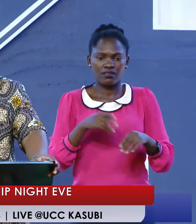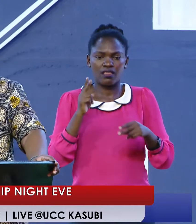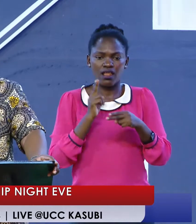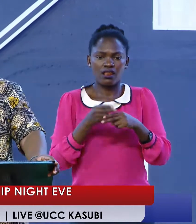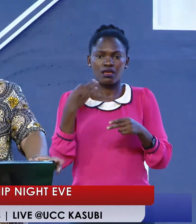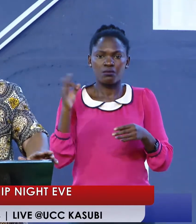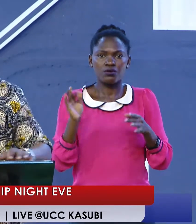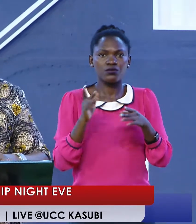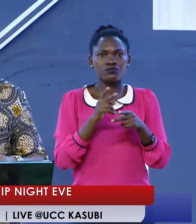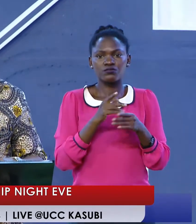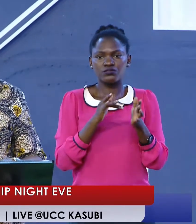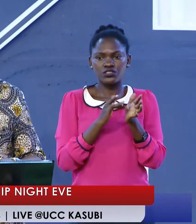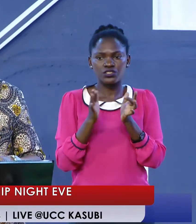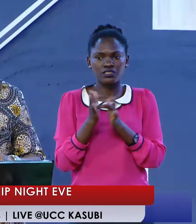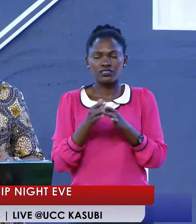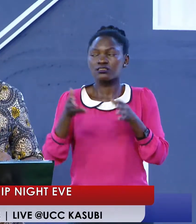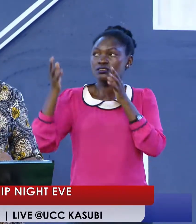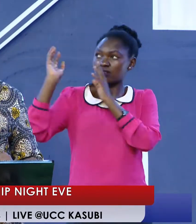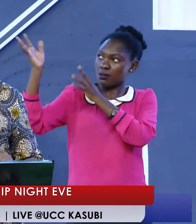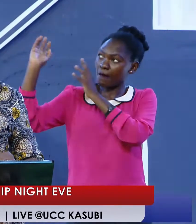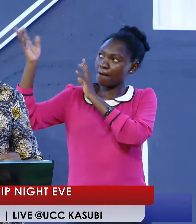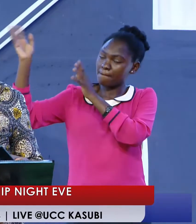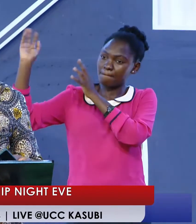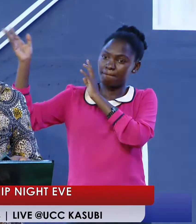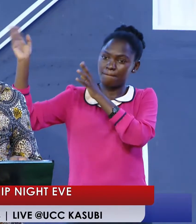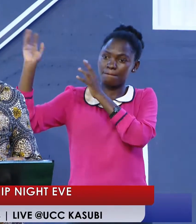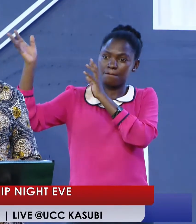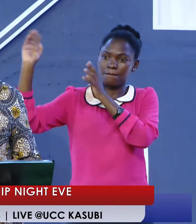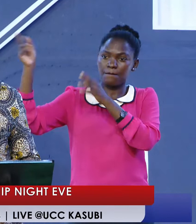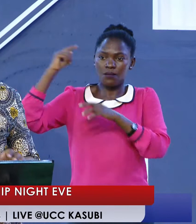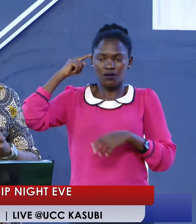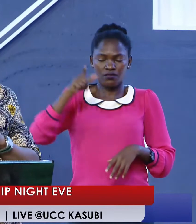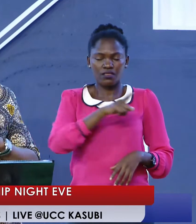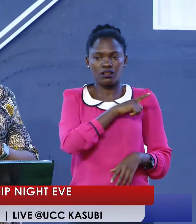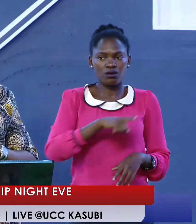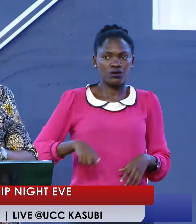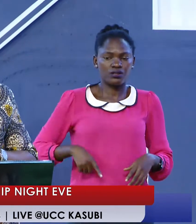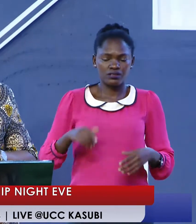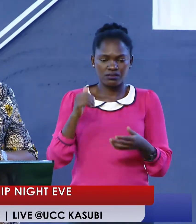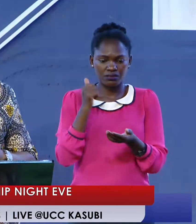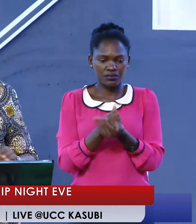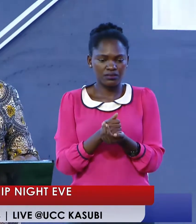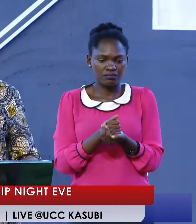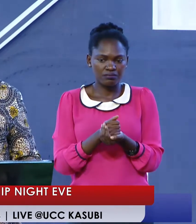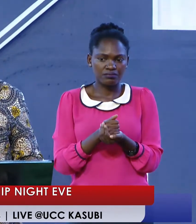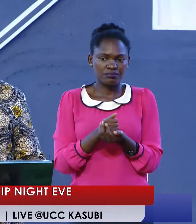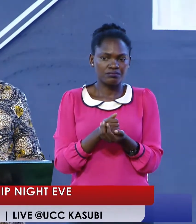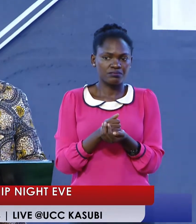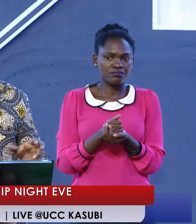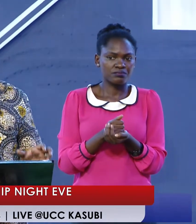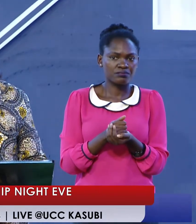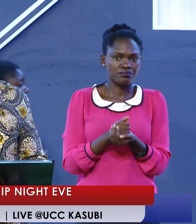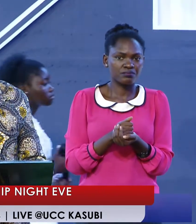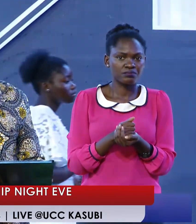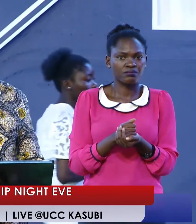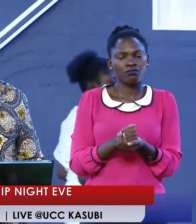of Jesus. Kubera kwa mukama engaleza amani. Let us appreciate the Lord. Amen. Amen. Amen. Amen. Abazze mu kifo